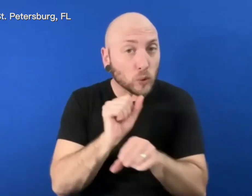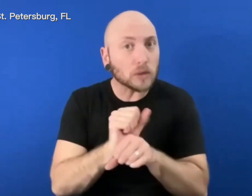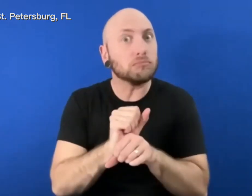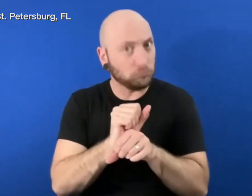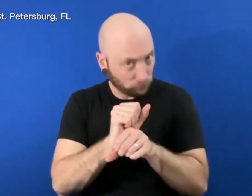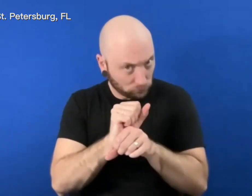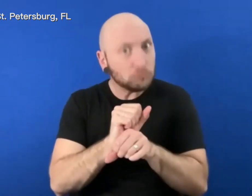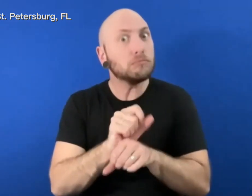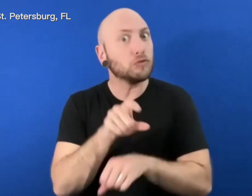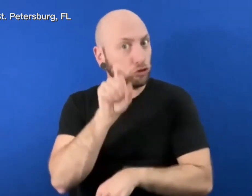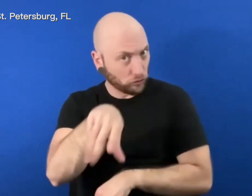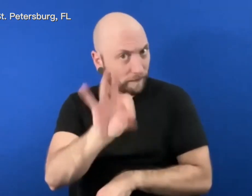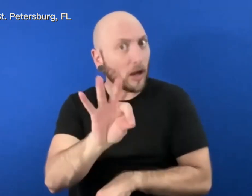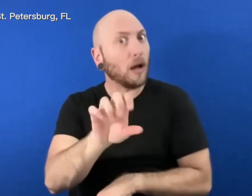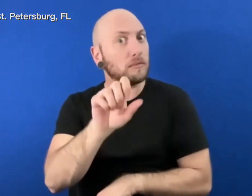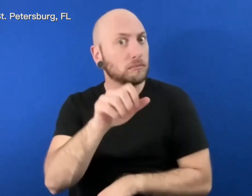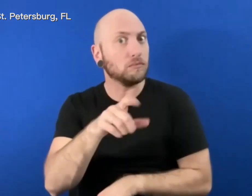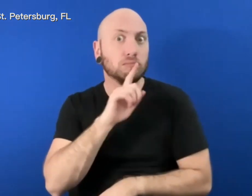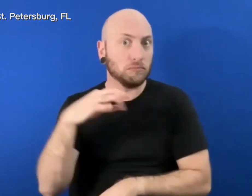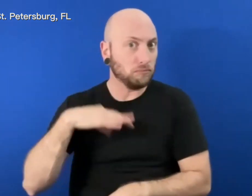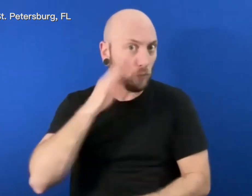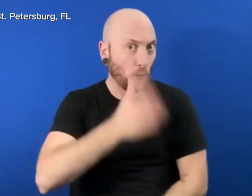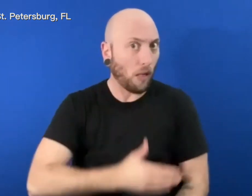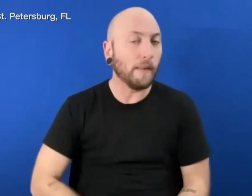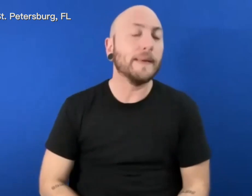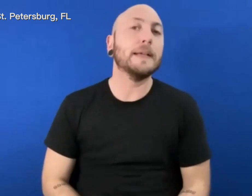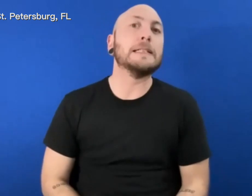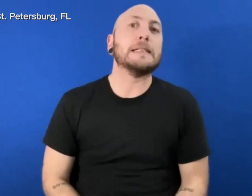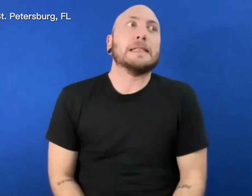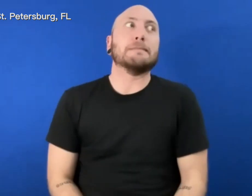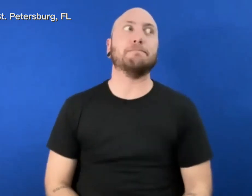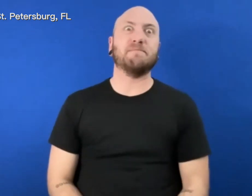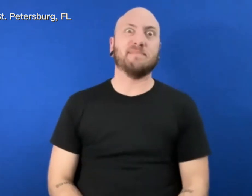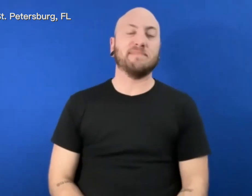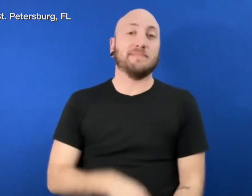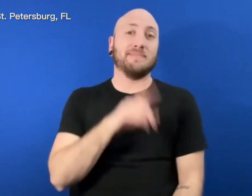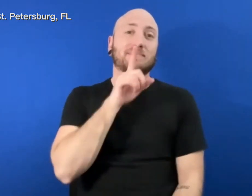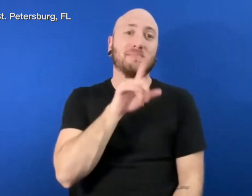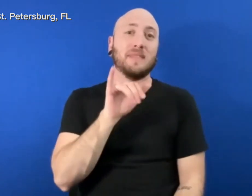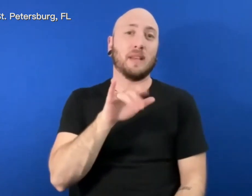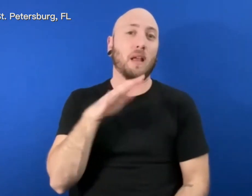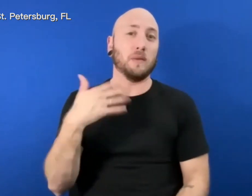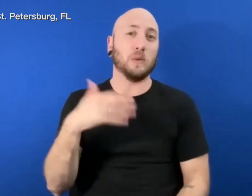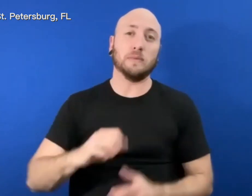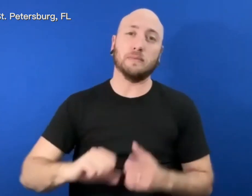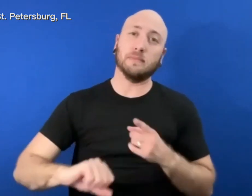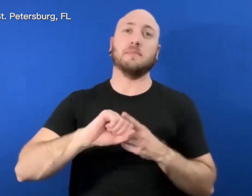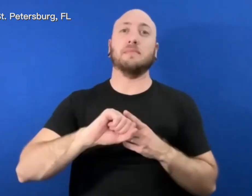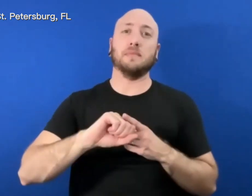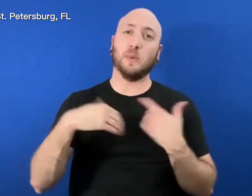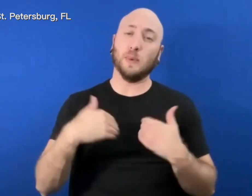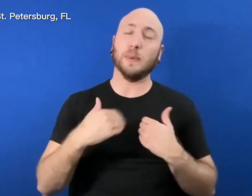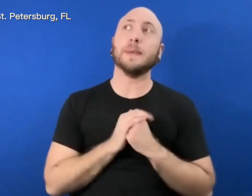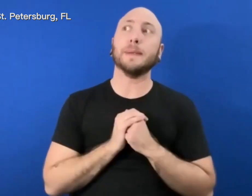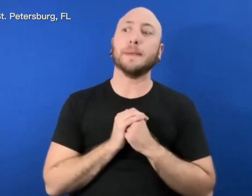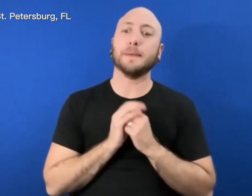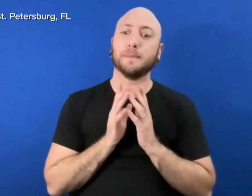And yeah, that was a major turning point. And then also,